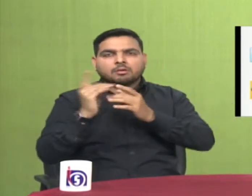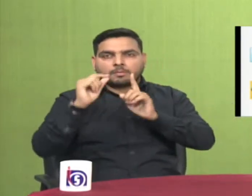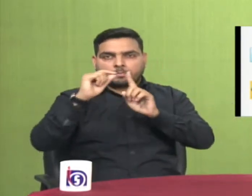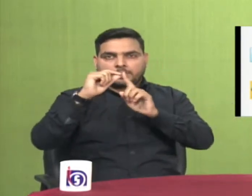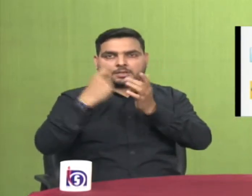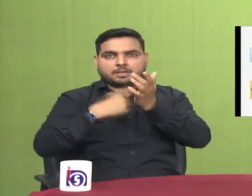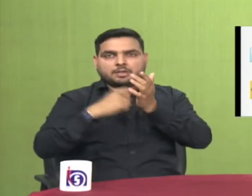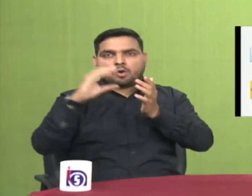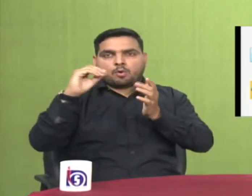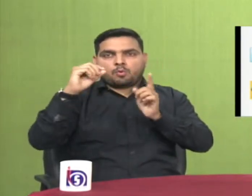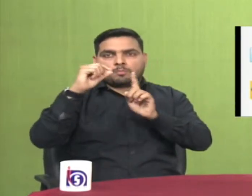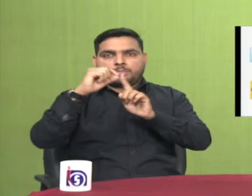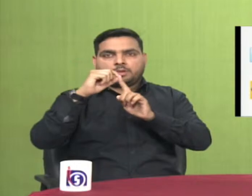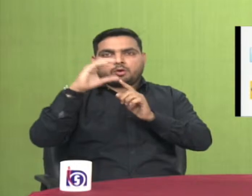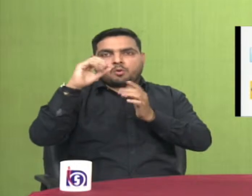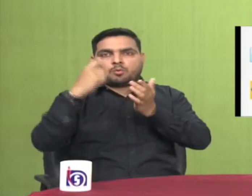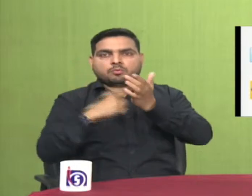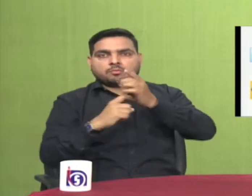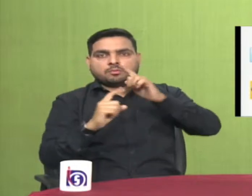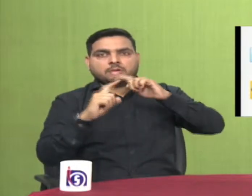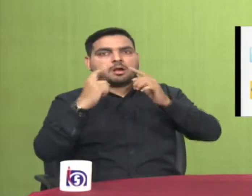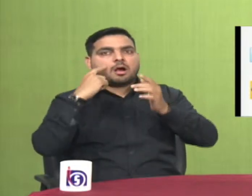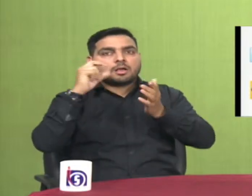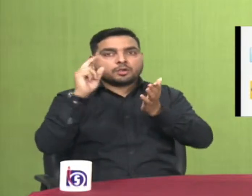proportion is also very important for our body.